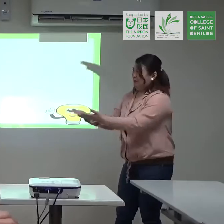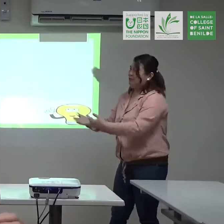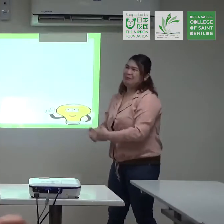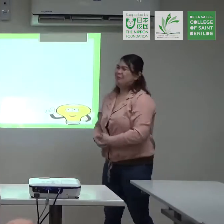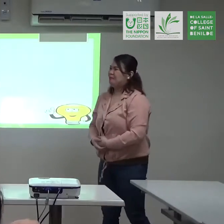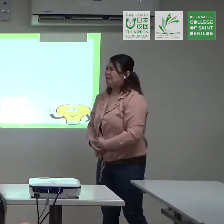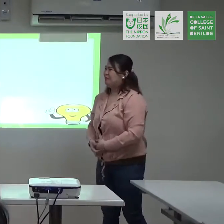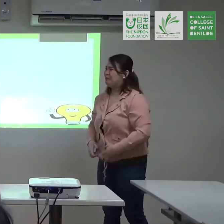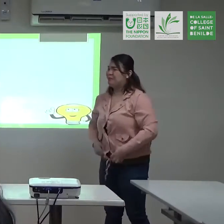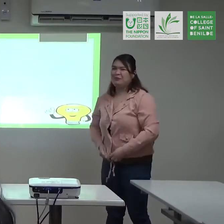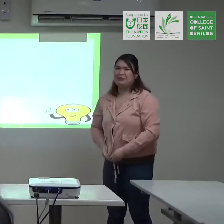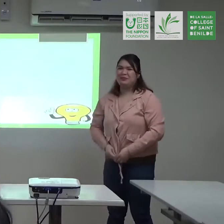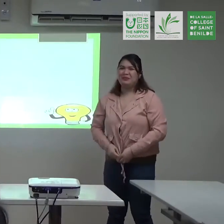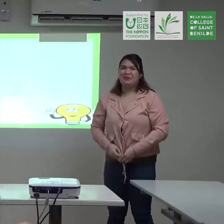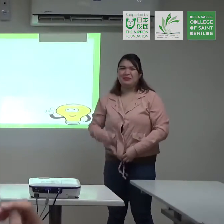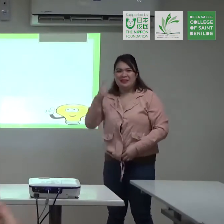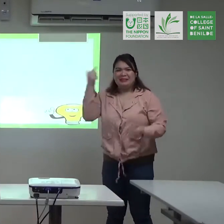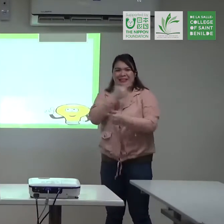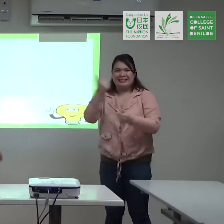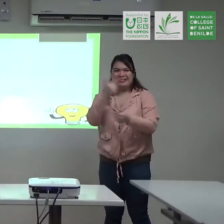We're still thinking about